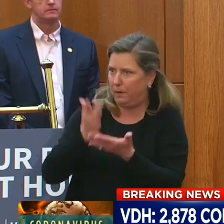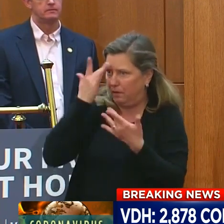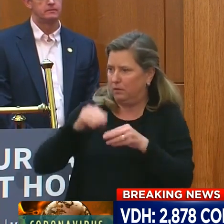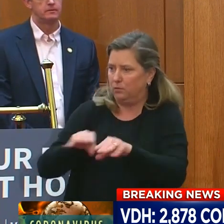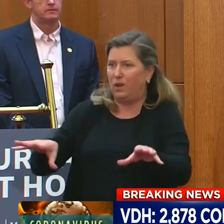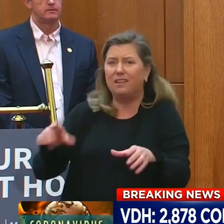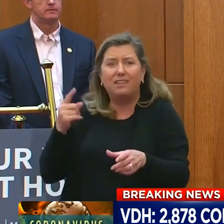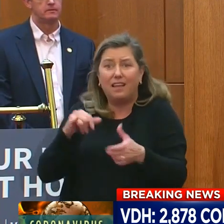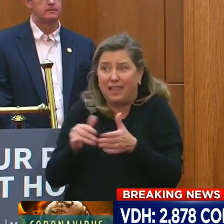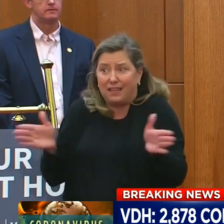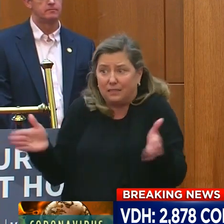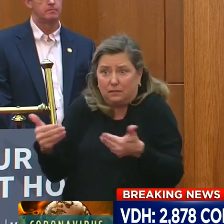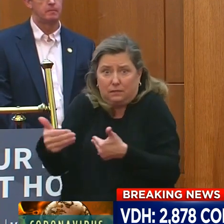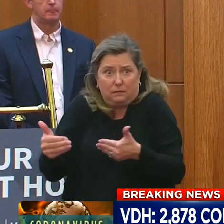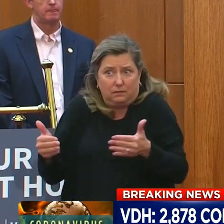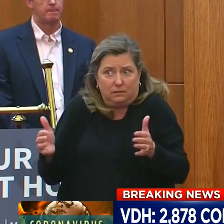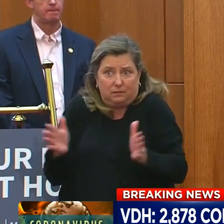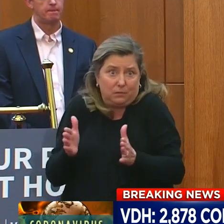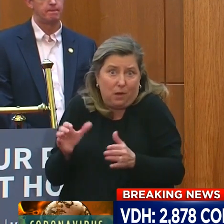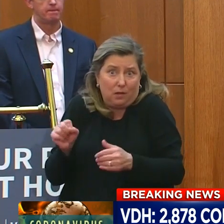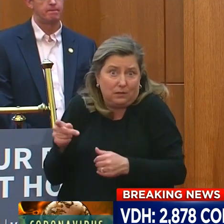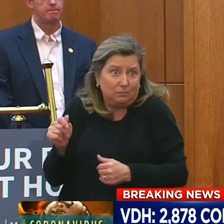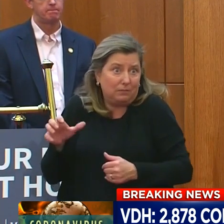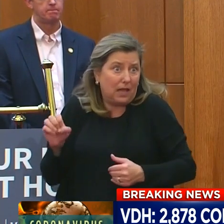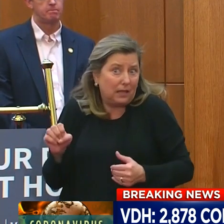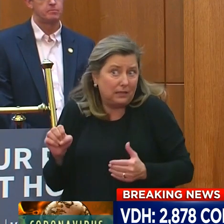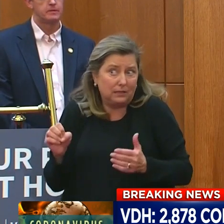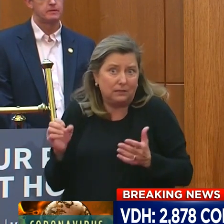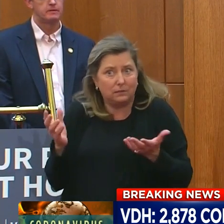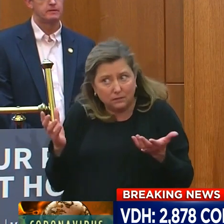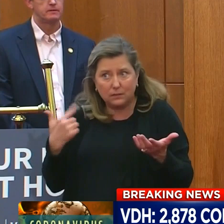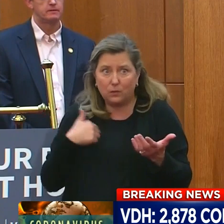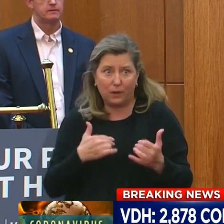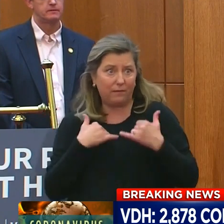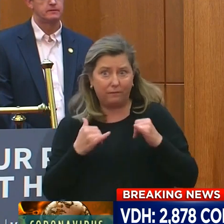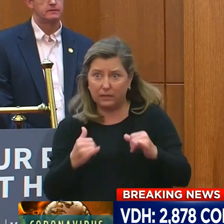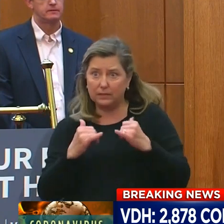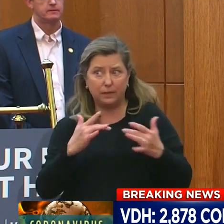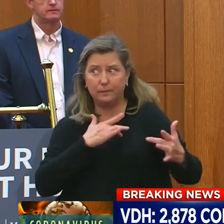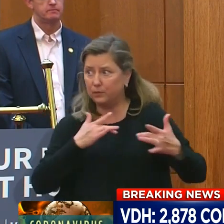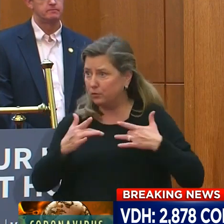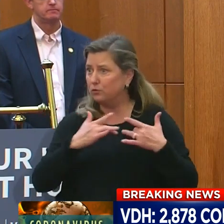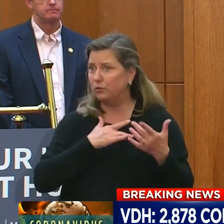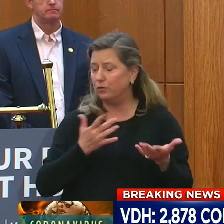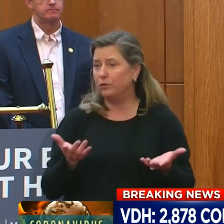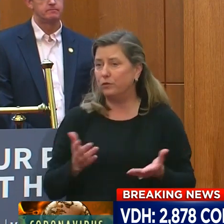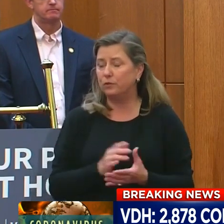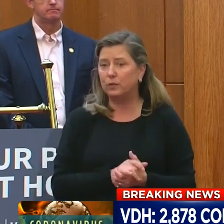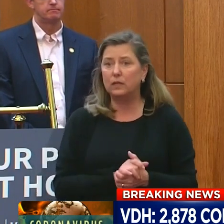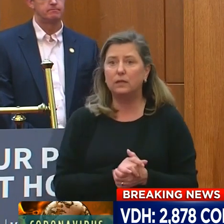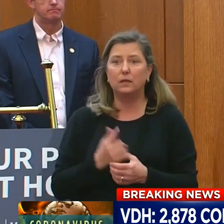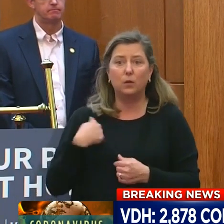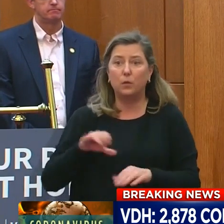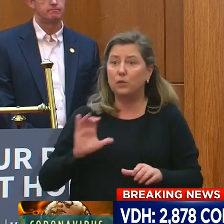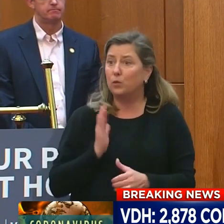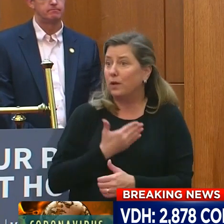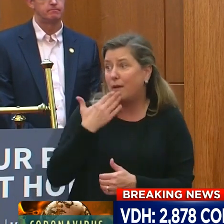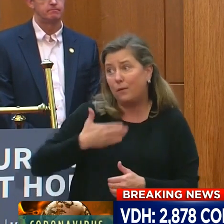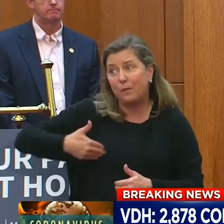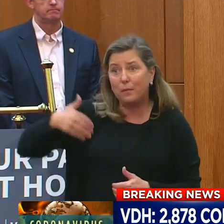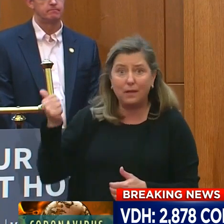confined space. So we definitely share the concern that this is, we're doing our very